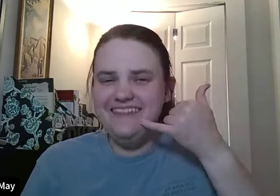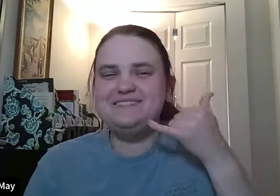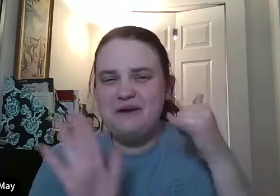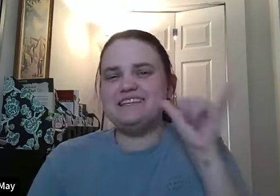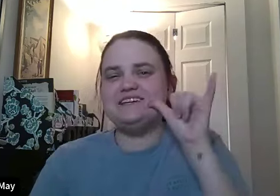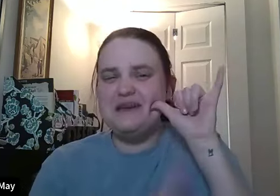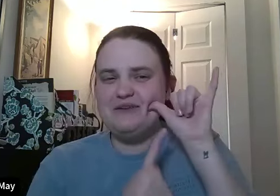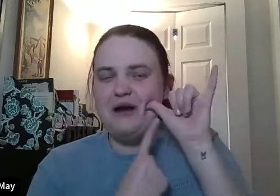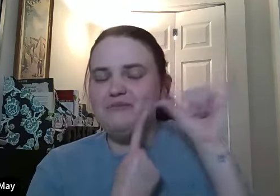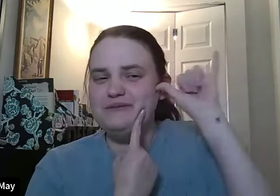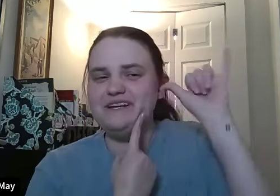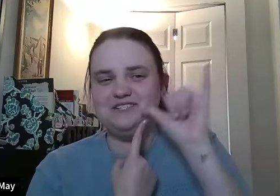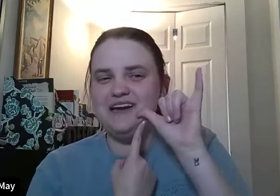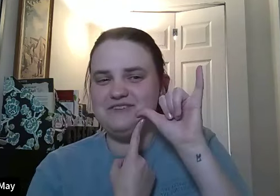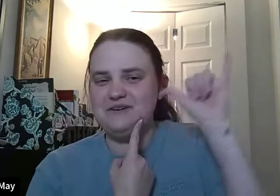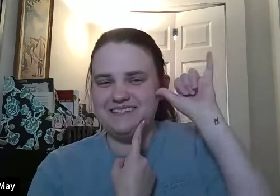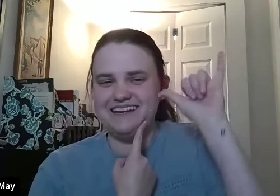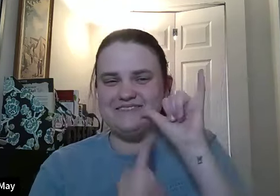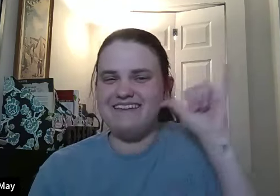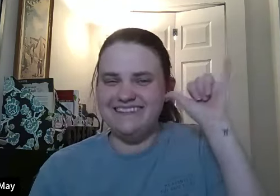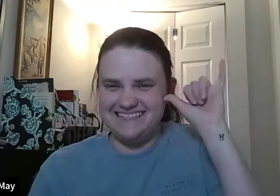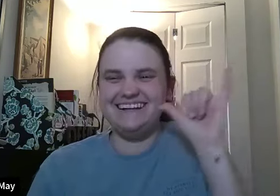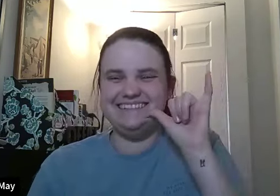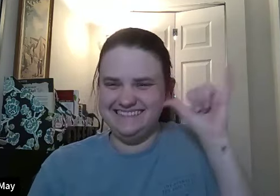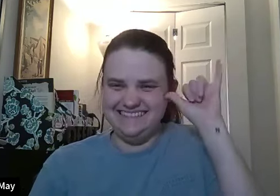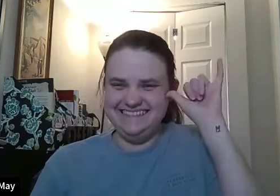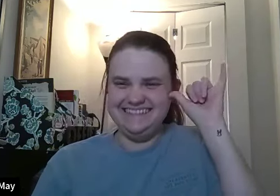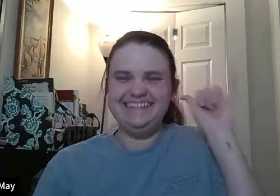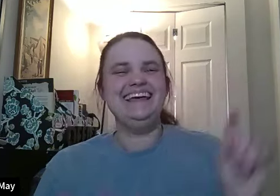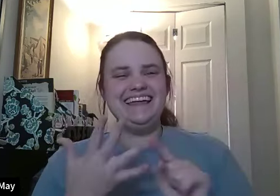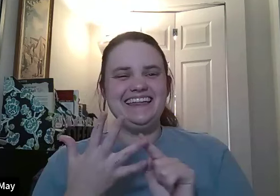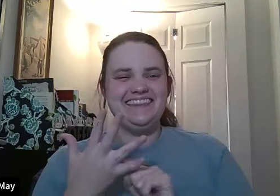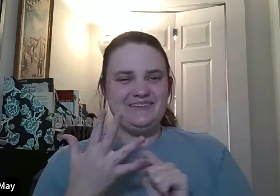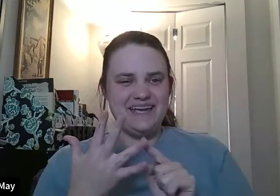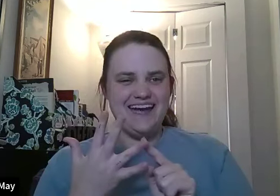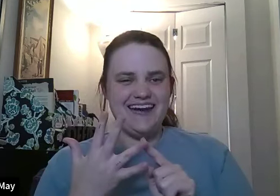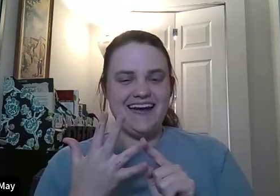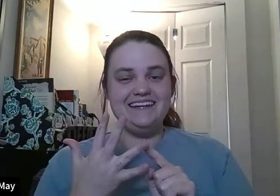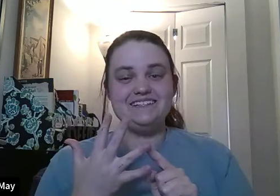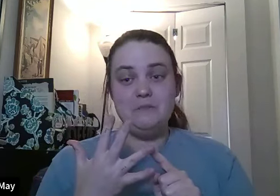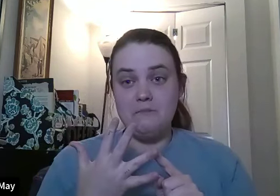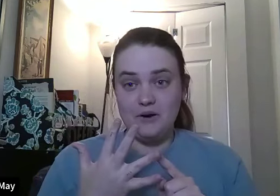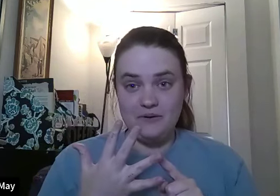That's why I was like, I want to make sure you have your thumb sticking out for that one yesterday. Then we had